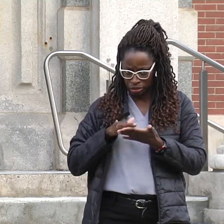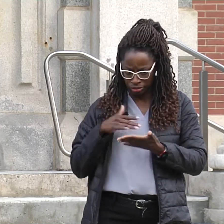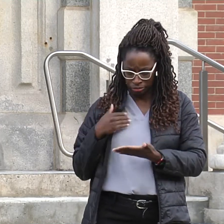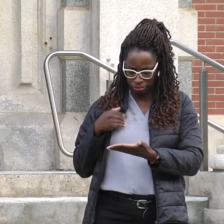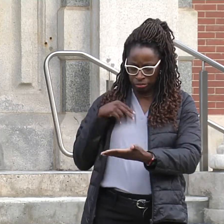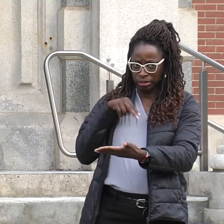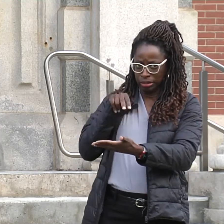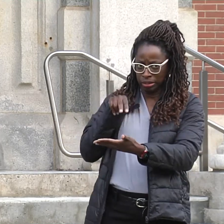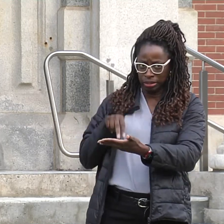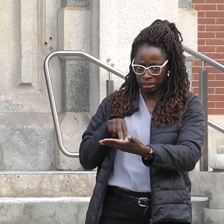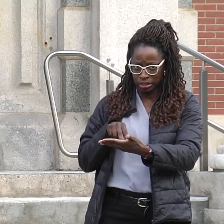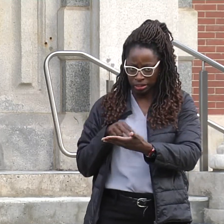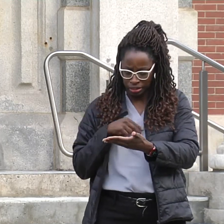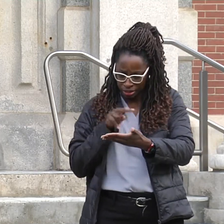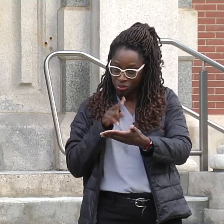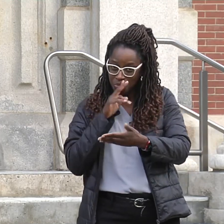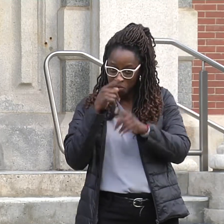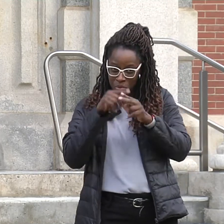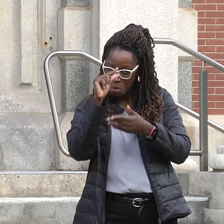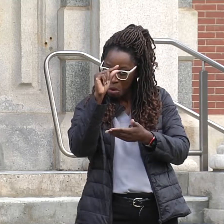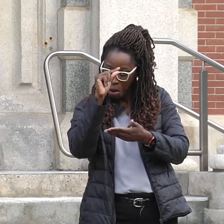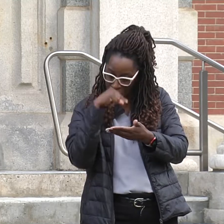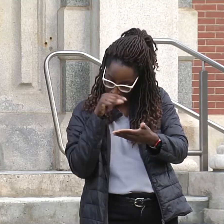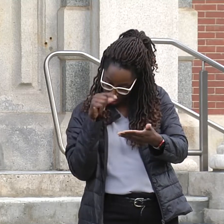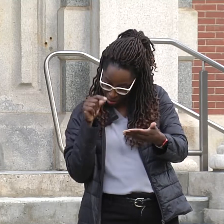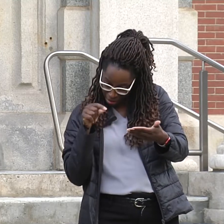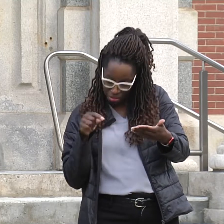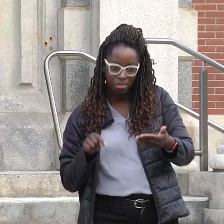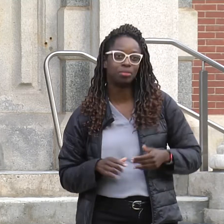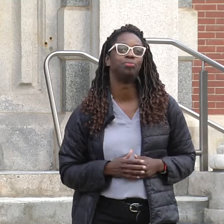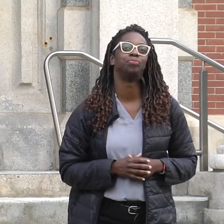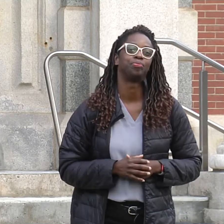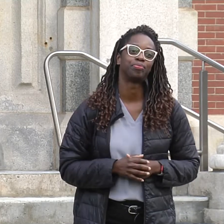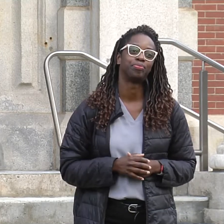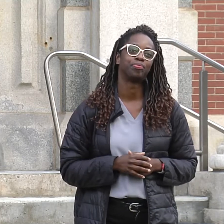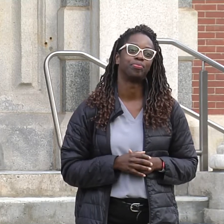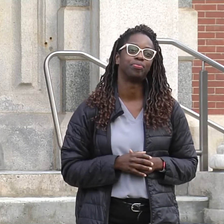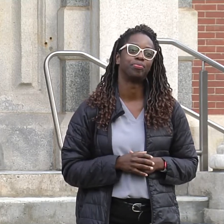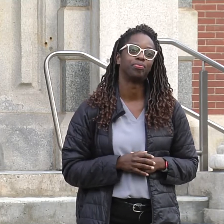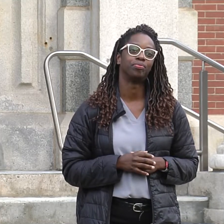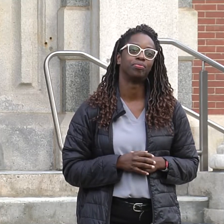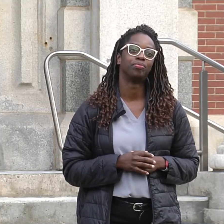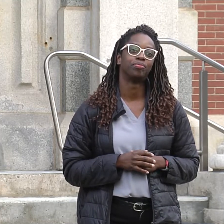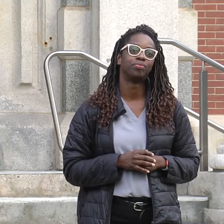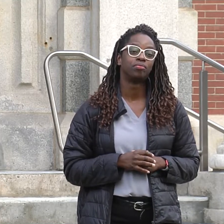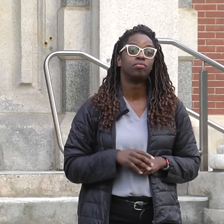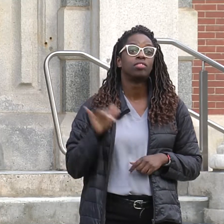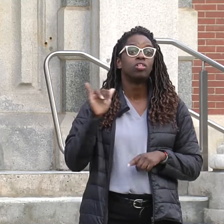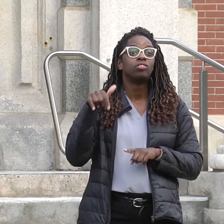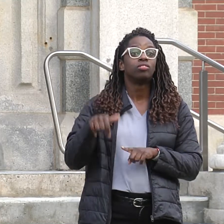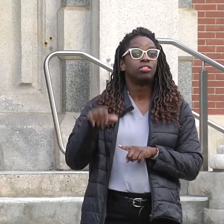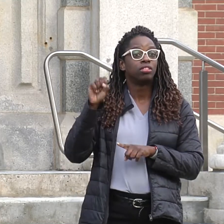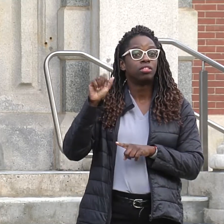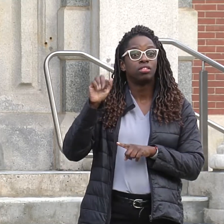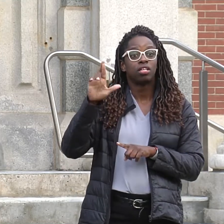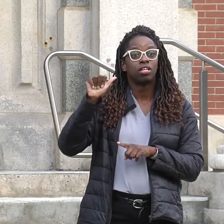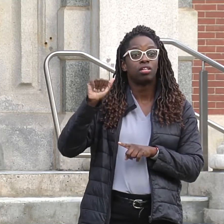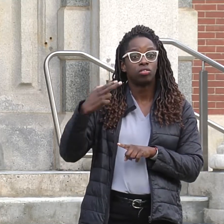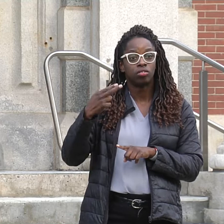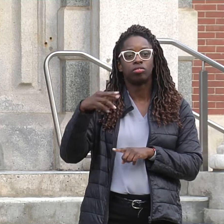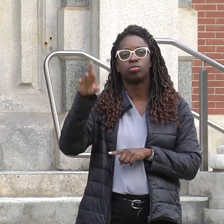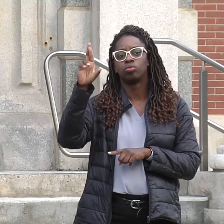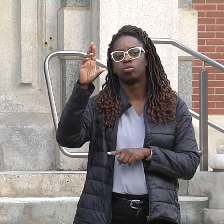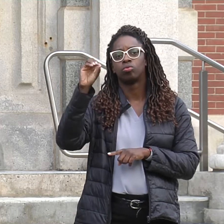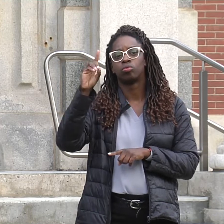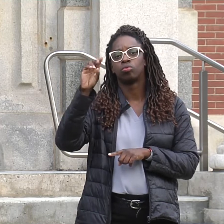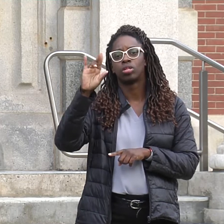little. Yeah. Oh yeah, and then I also wanna thank a couple more folks that really helped make this happen. Sarah Rodrigo, who from the Office of Arts and